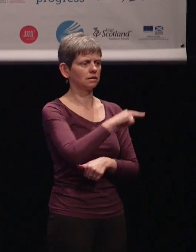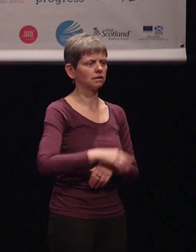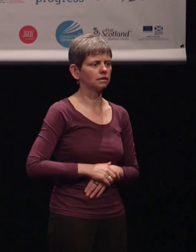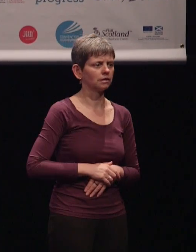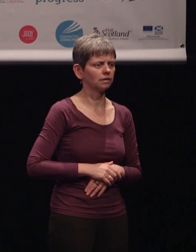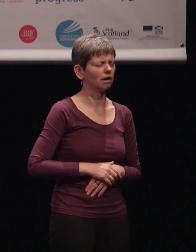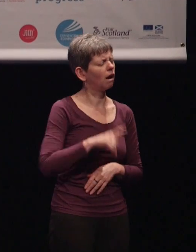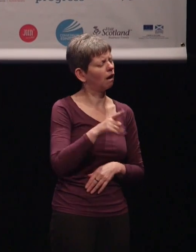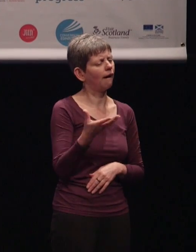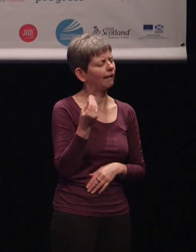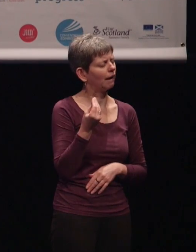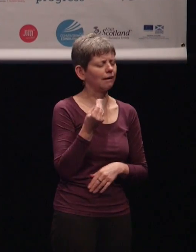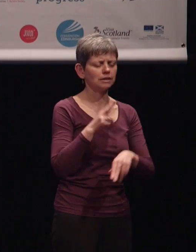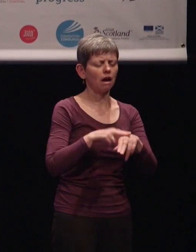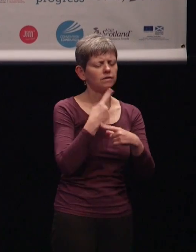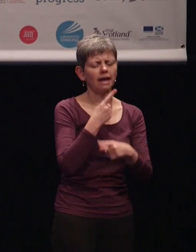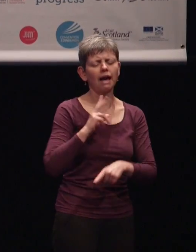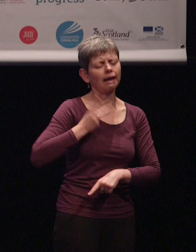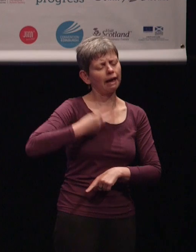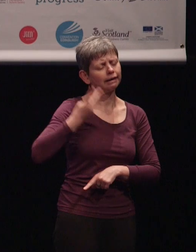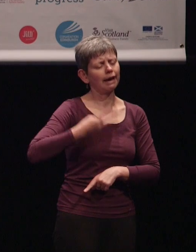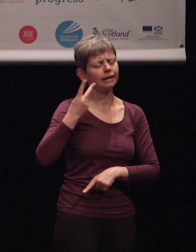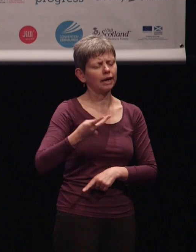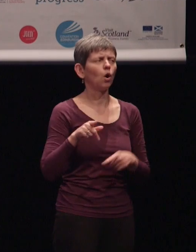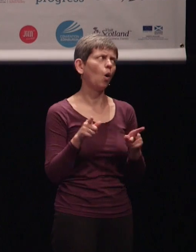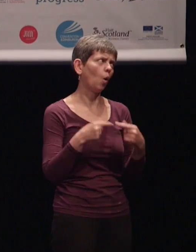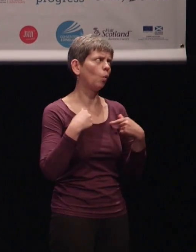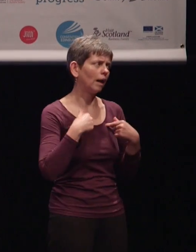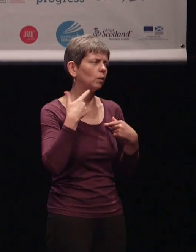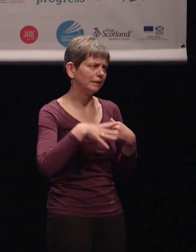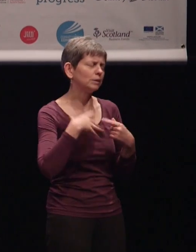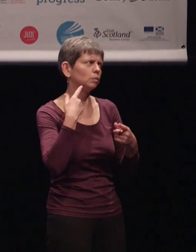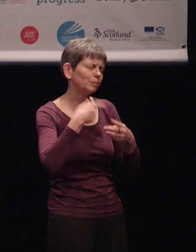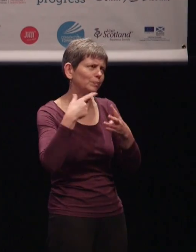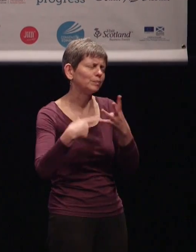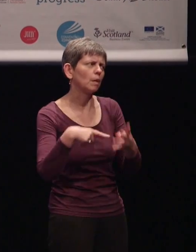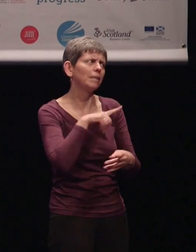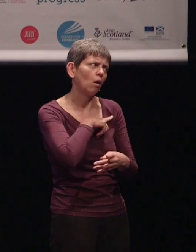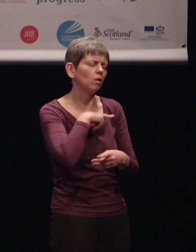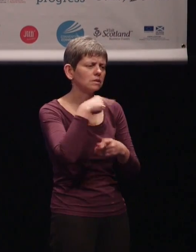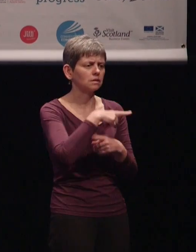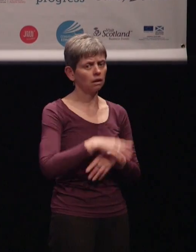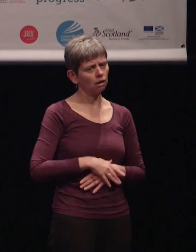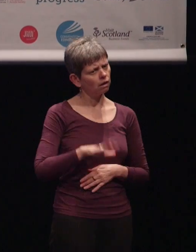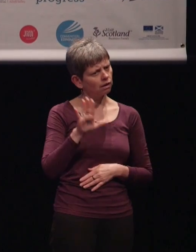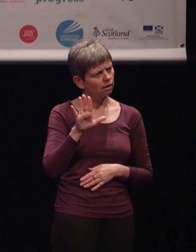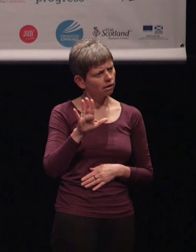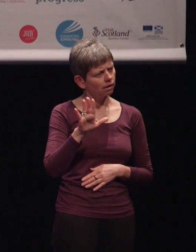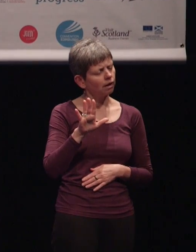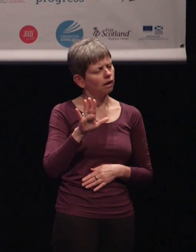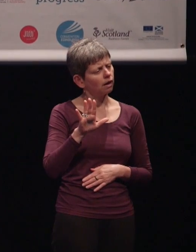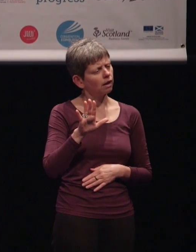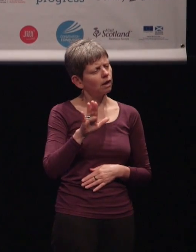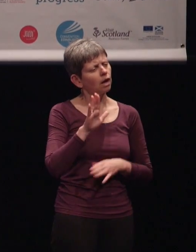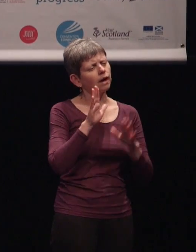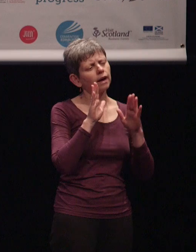I hear this from staff all the time. We need to look out for this because this is a human mechanism. We all have